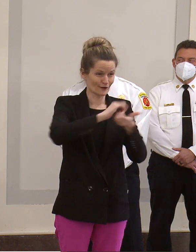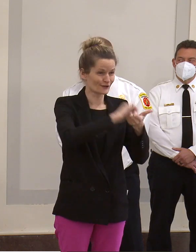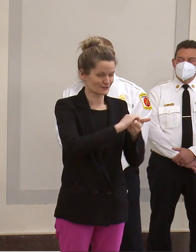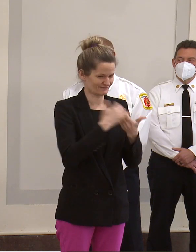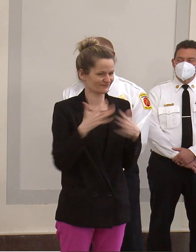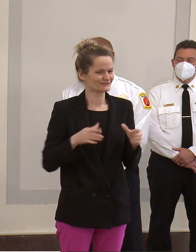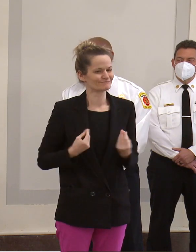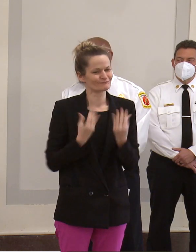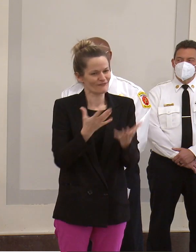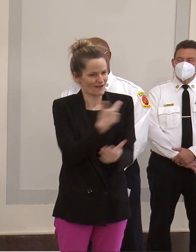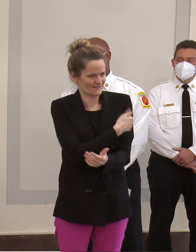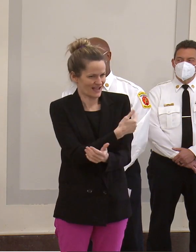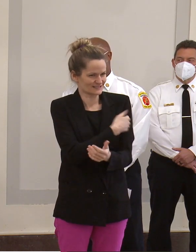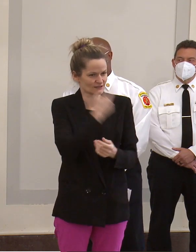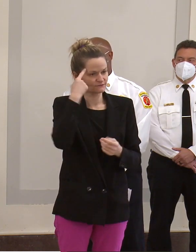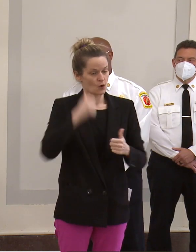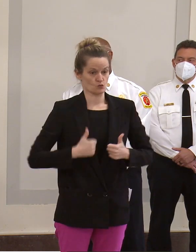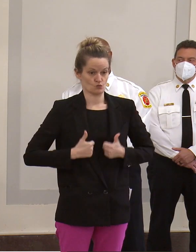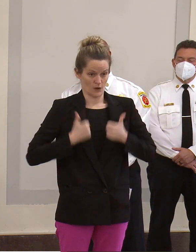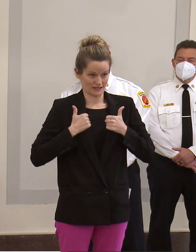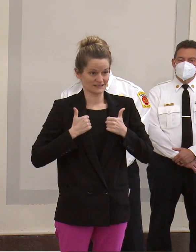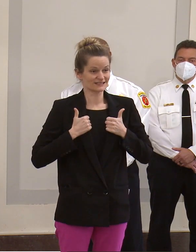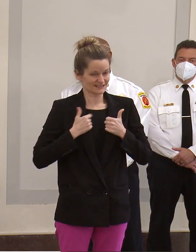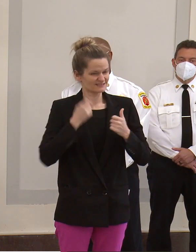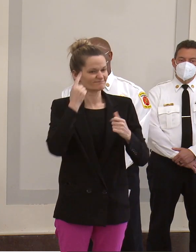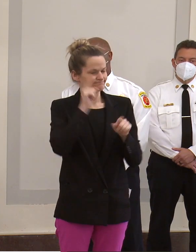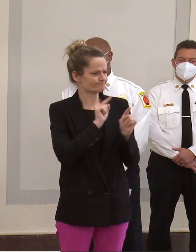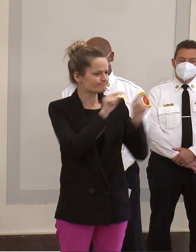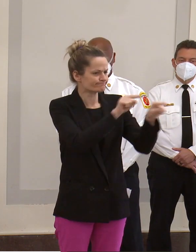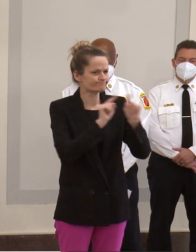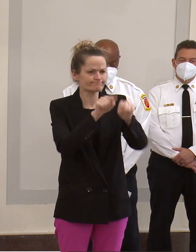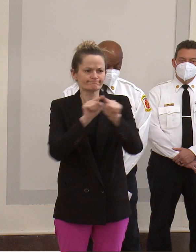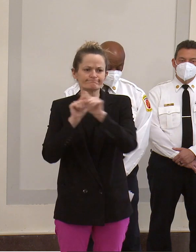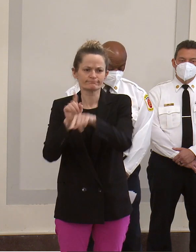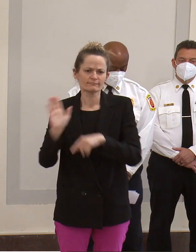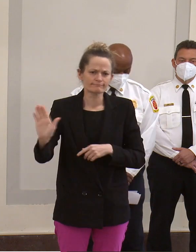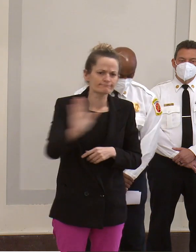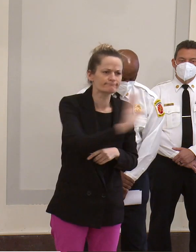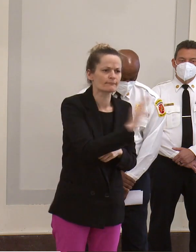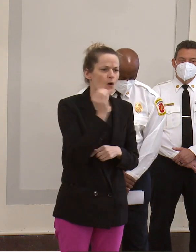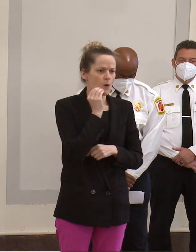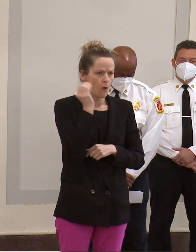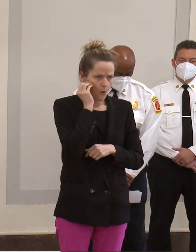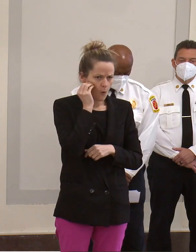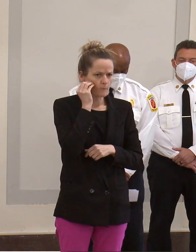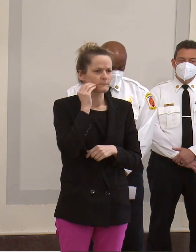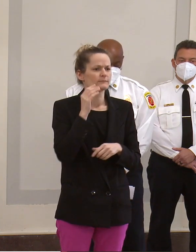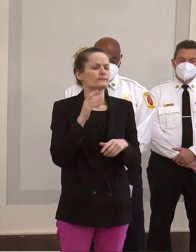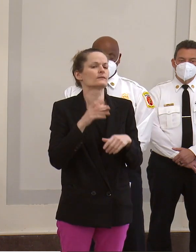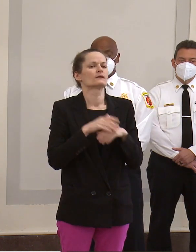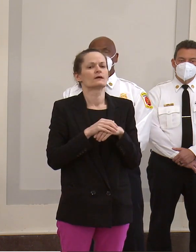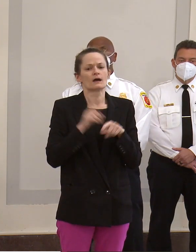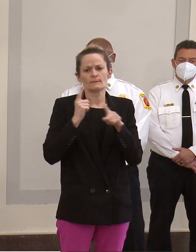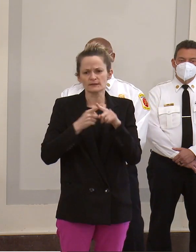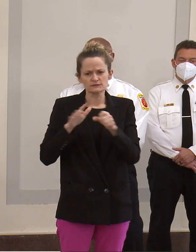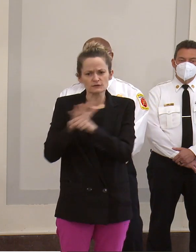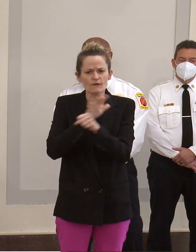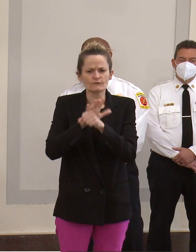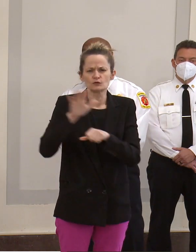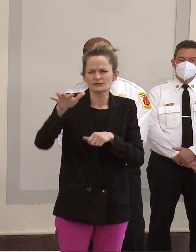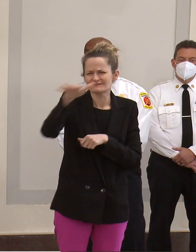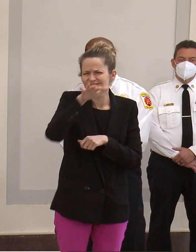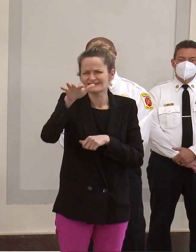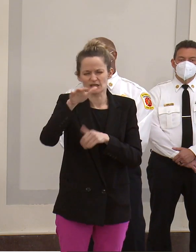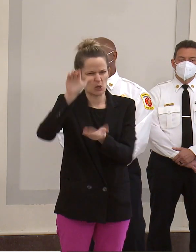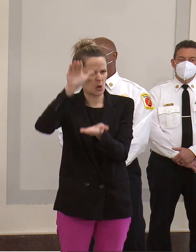with mobile vaccination clinics in areas of low vaccination coverage. Currently, 64.2% of eligible